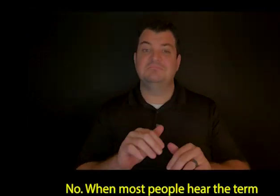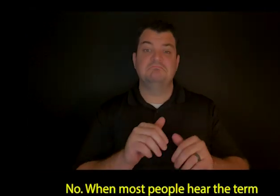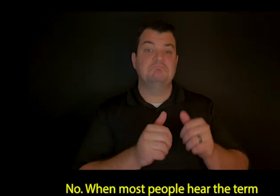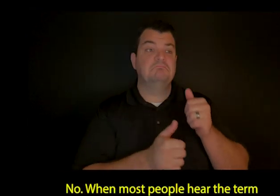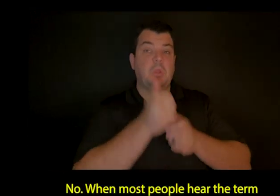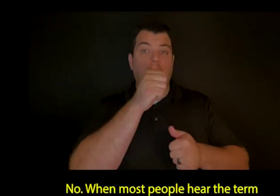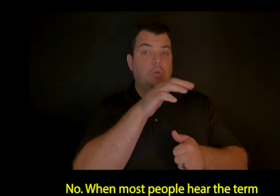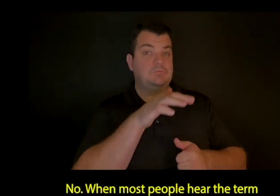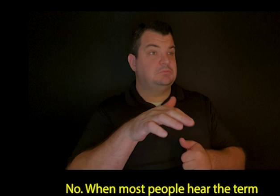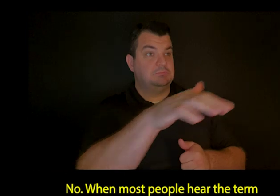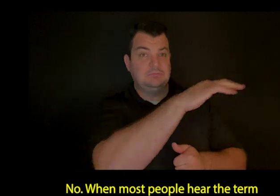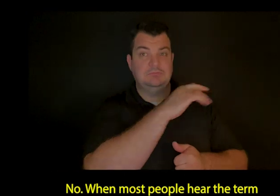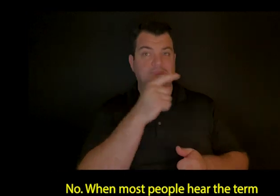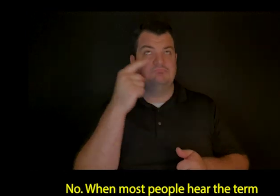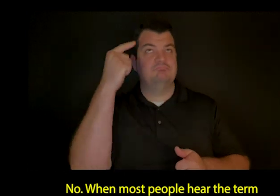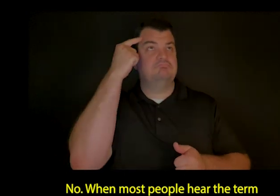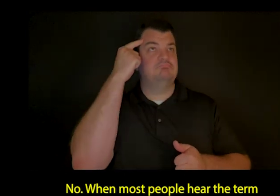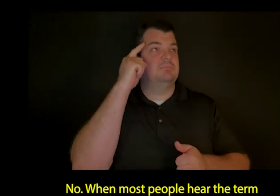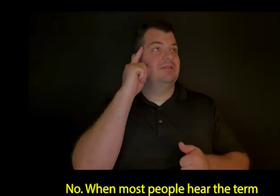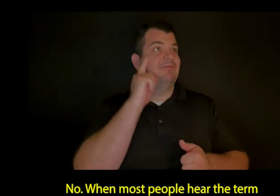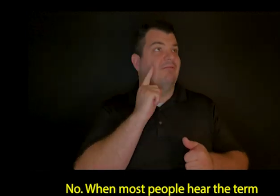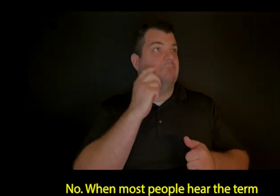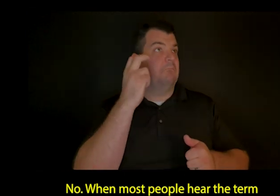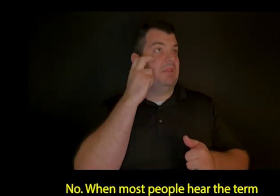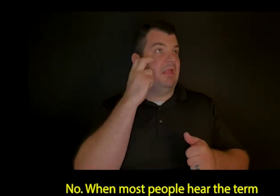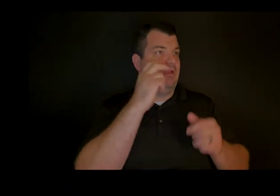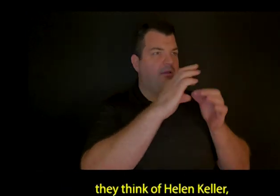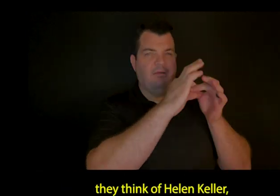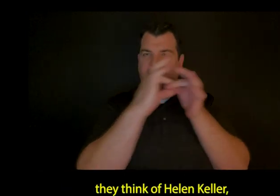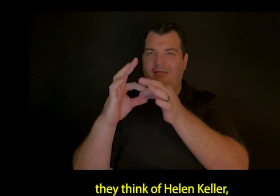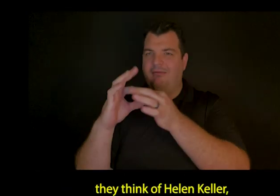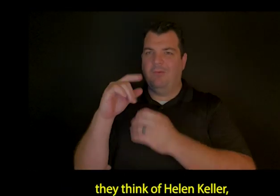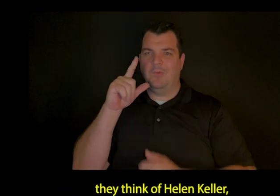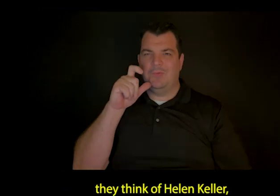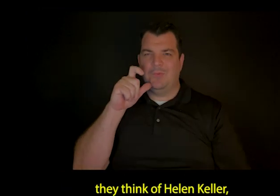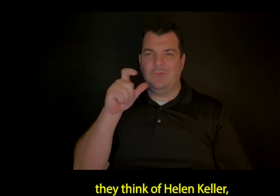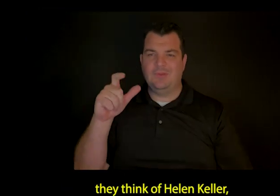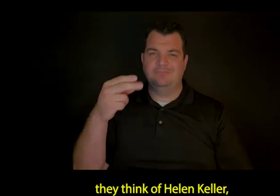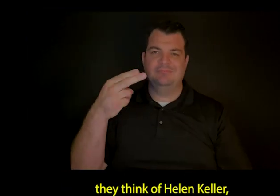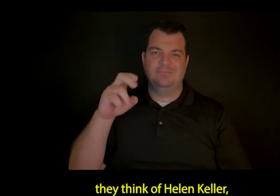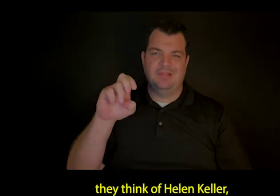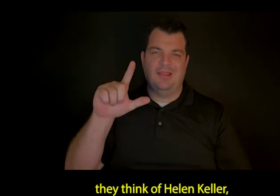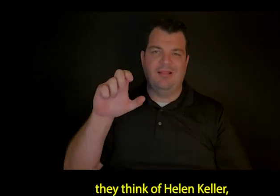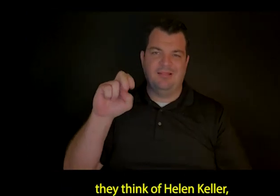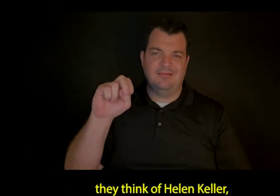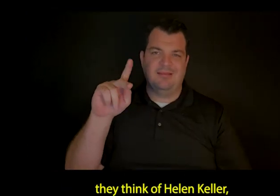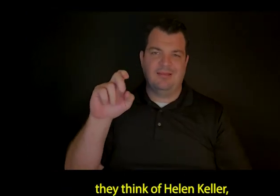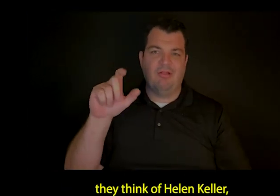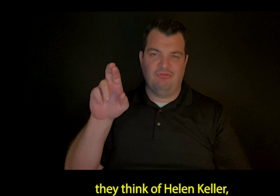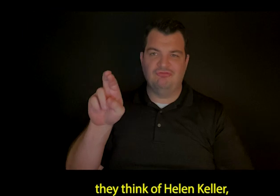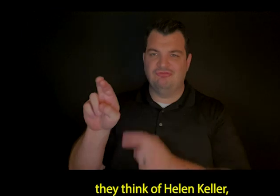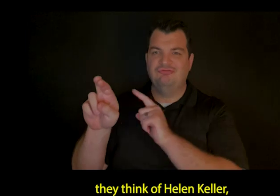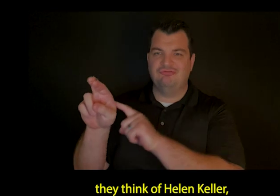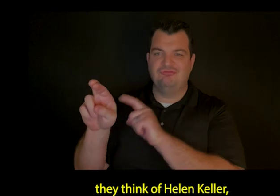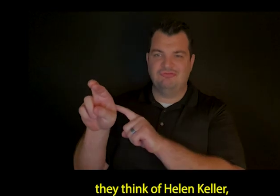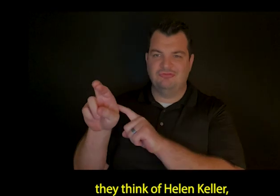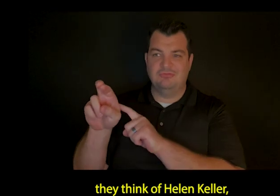No. When most people hear the term deafblindness, they think of Helen Keller, who was totally blind and totally